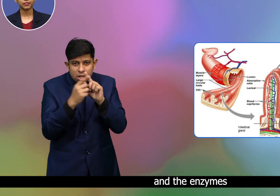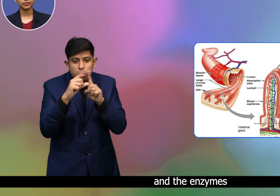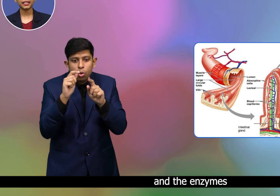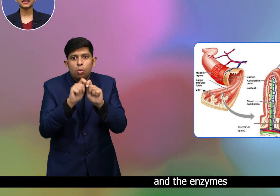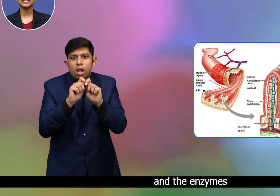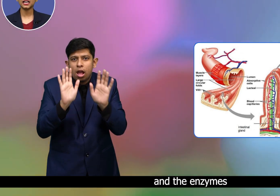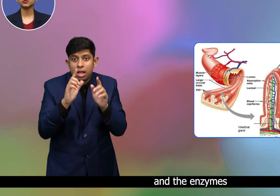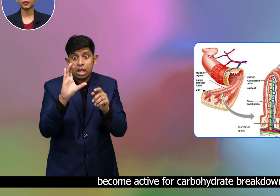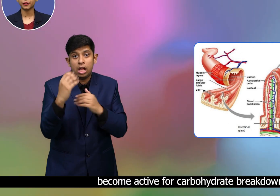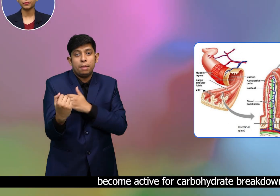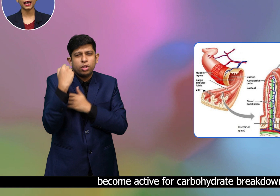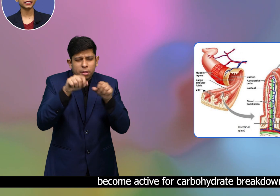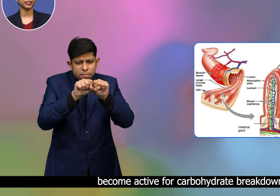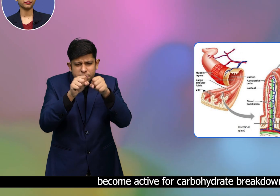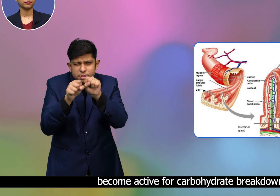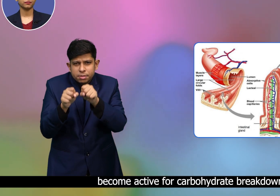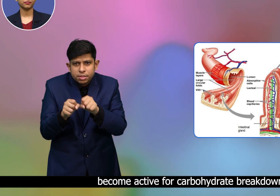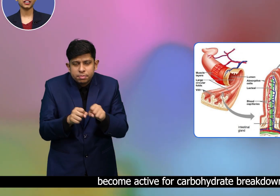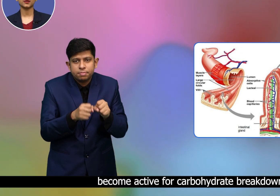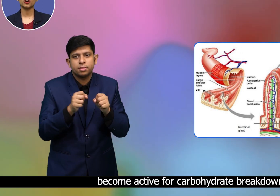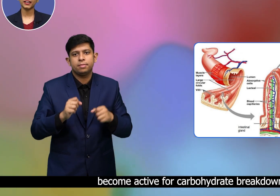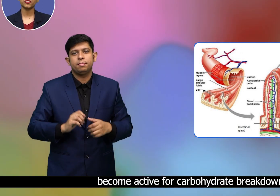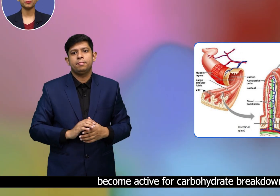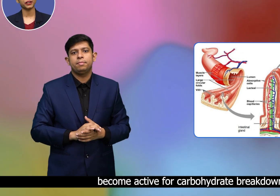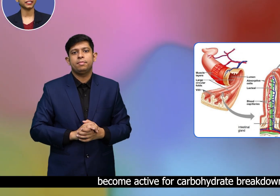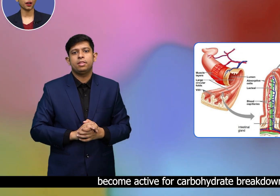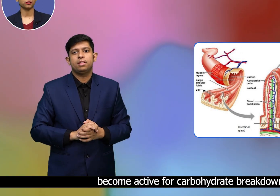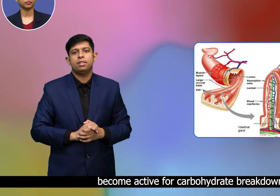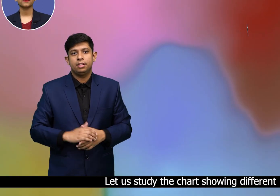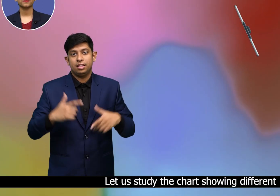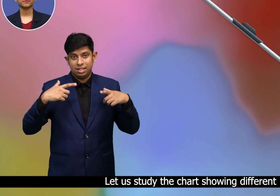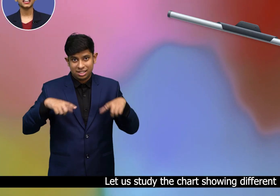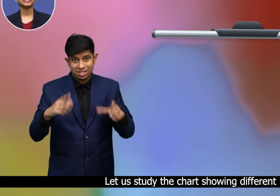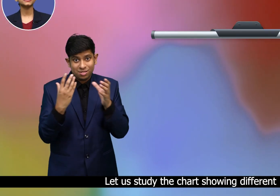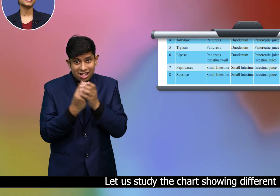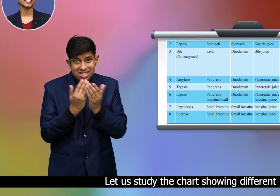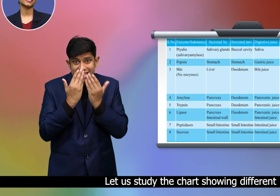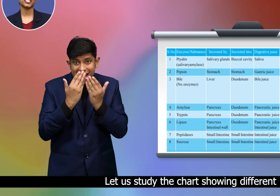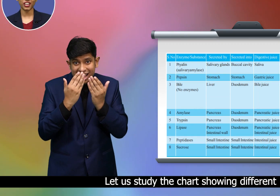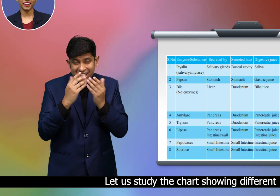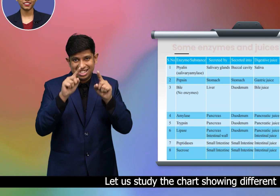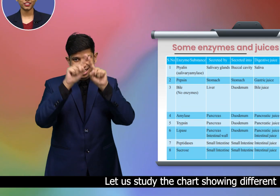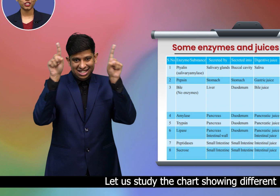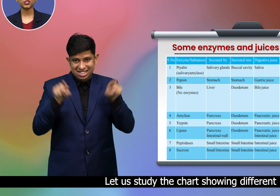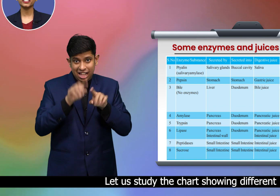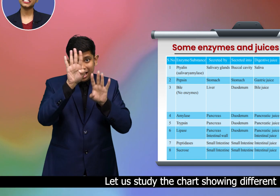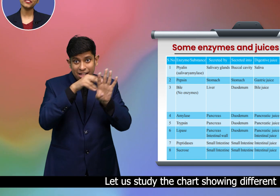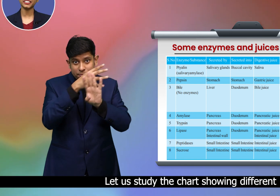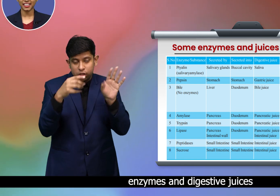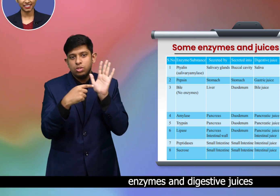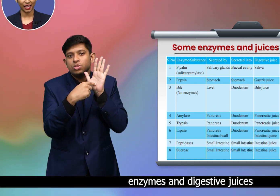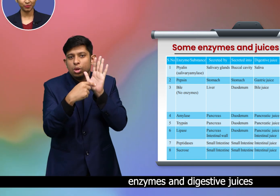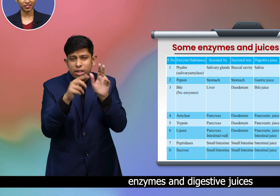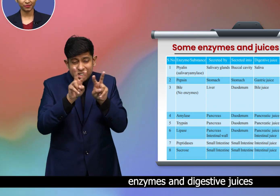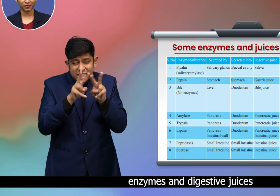and the enzymes become active for carbohydrate breakdown. Let us study the chart showing